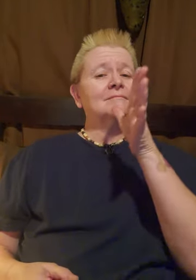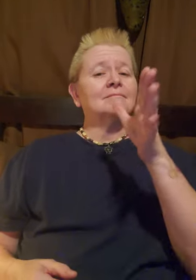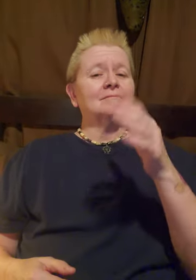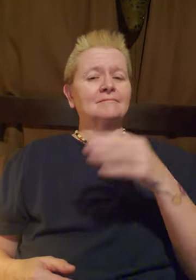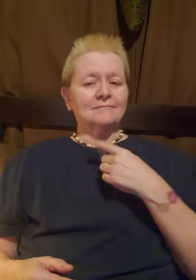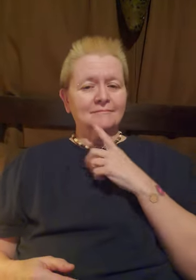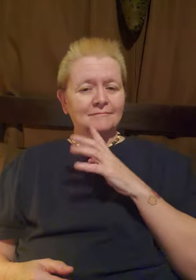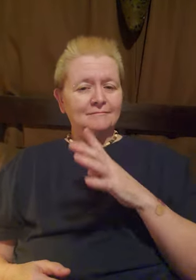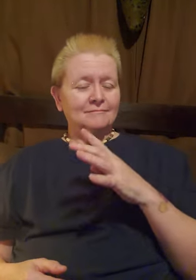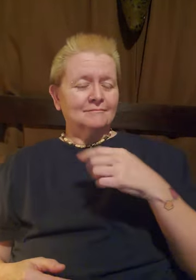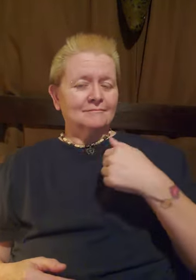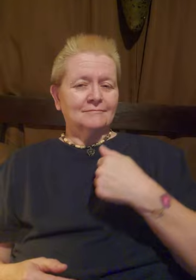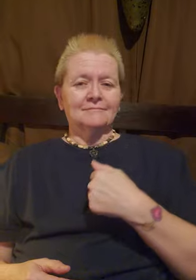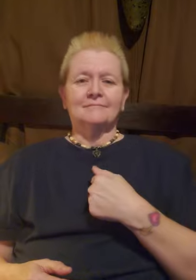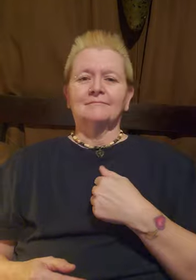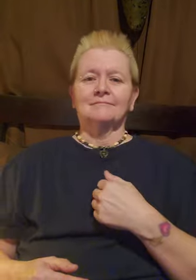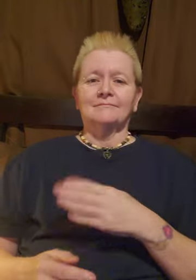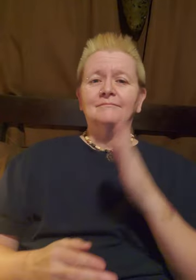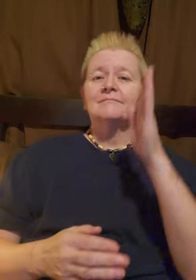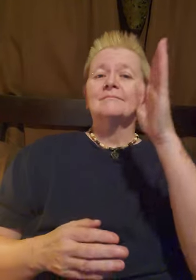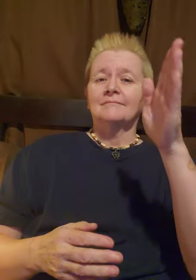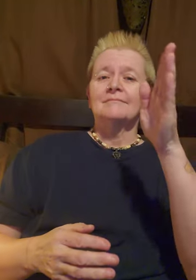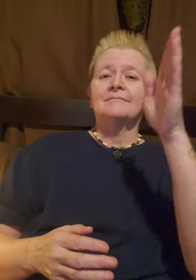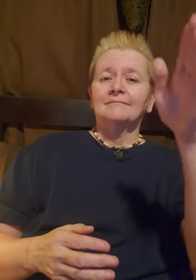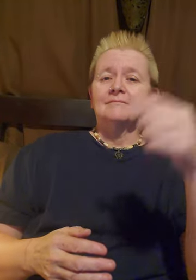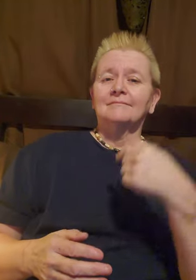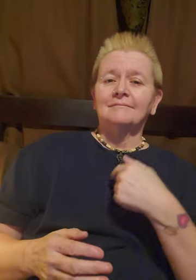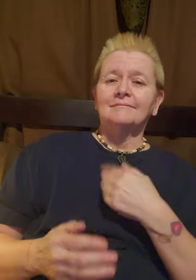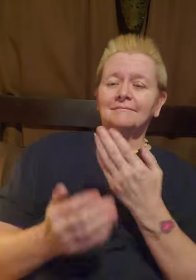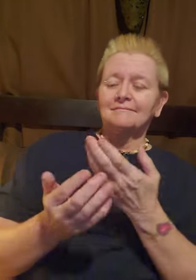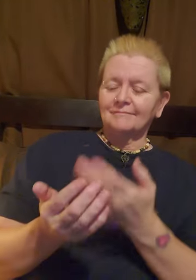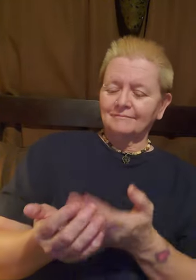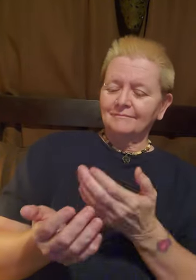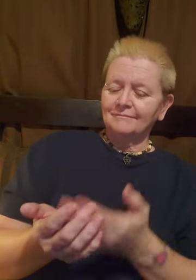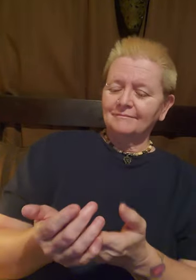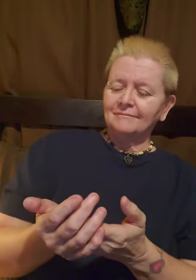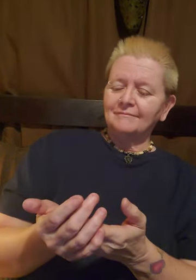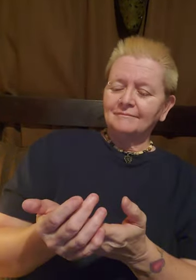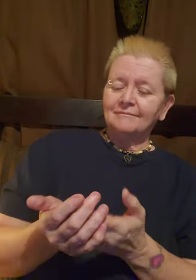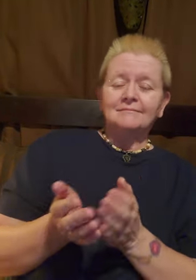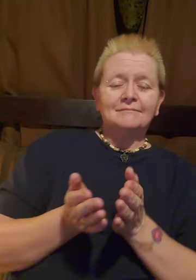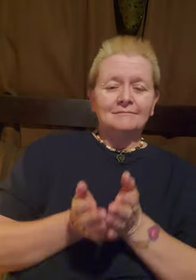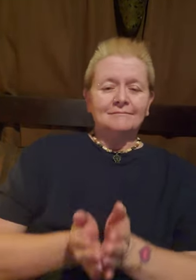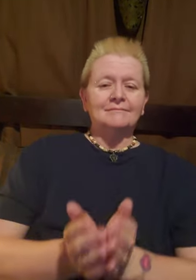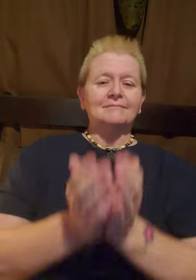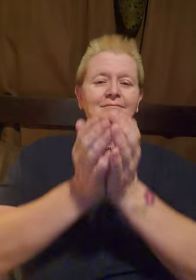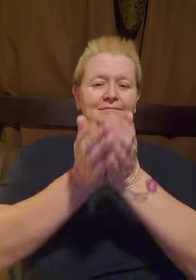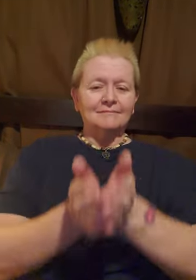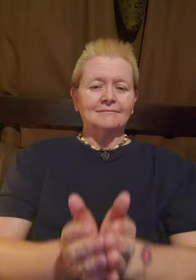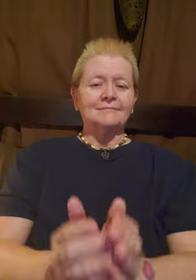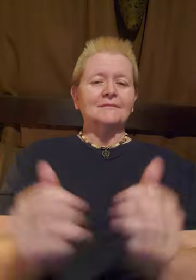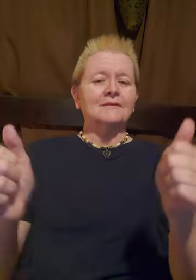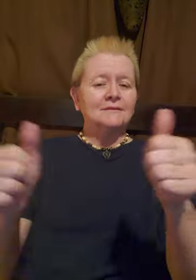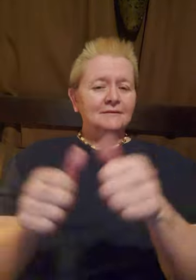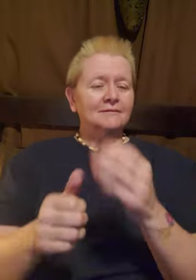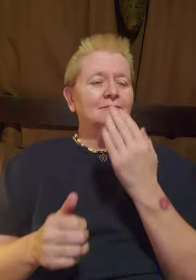mother told me, someday I will buy galleys